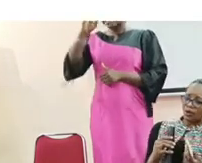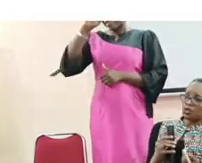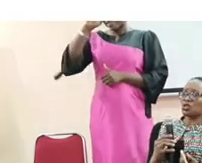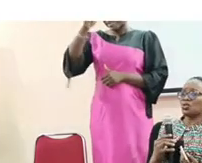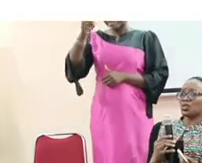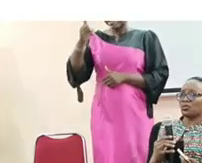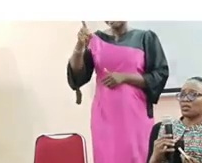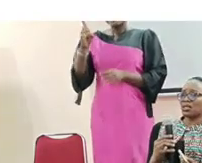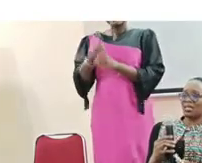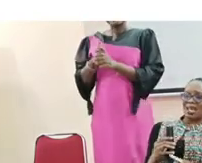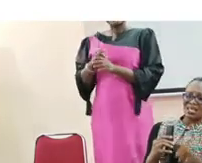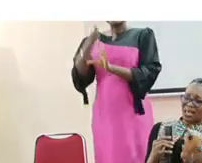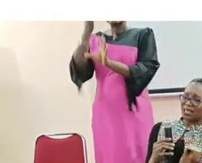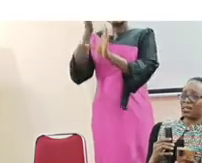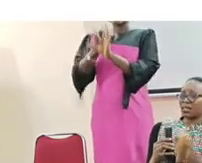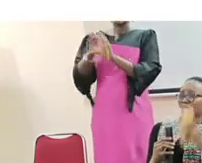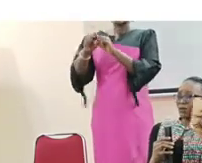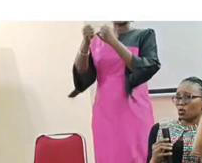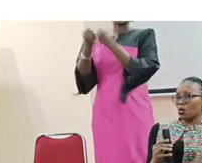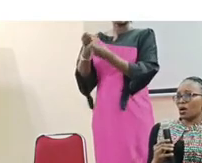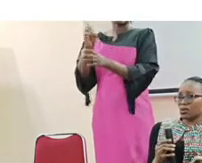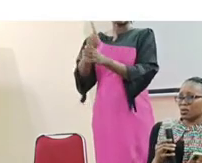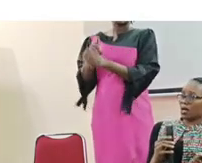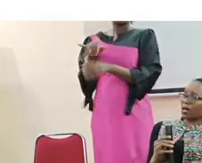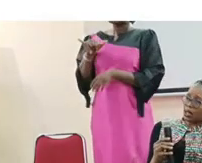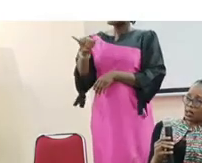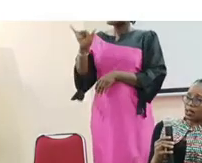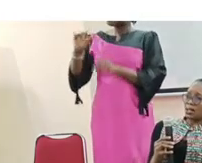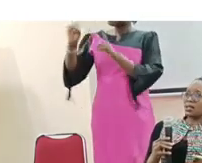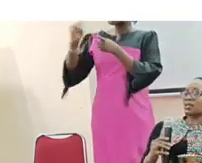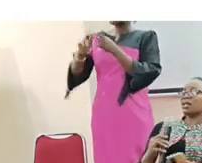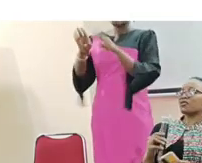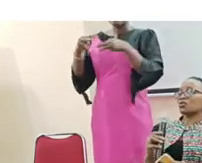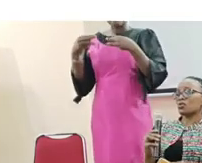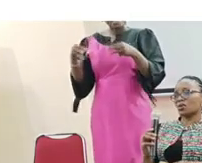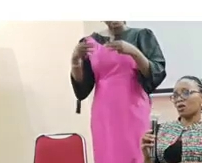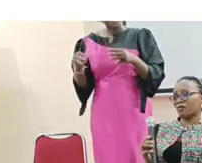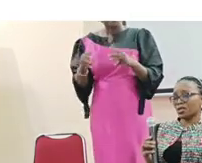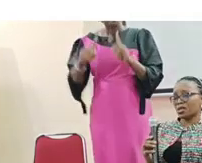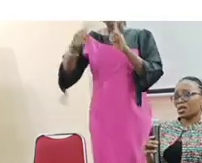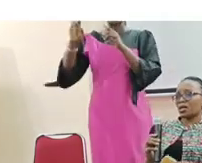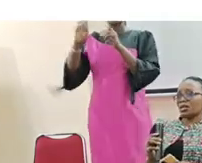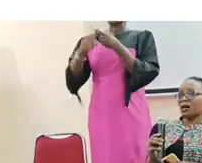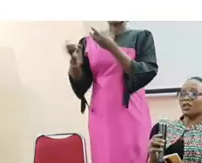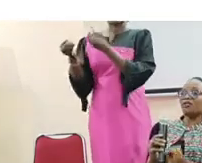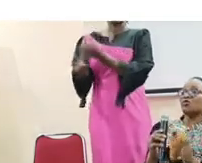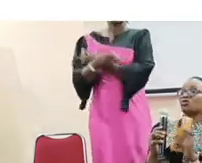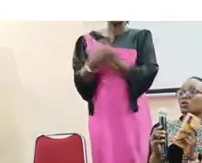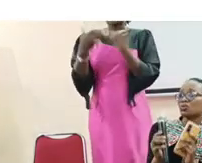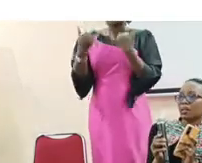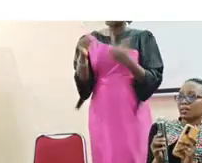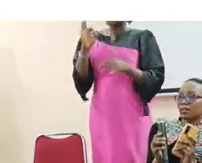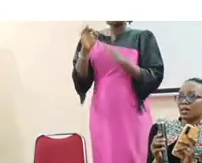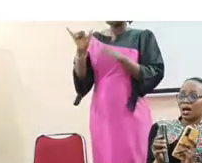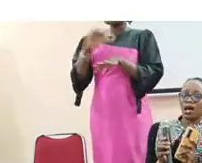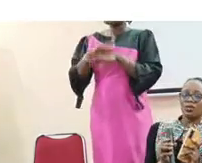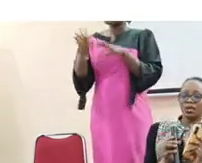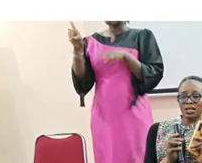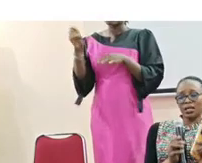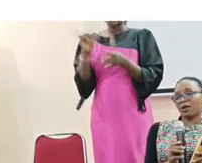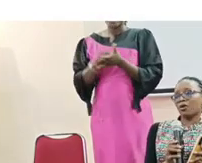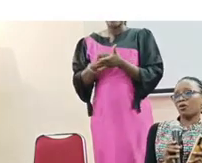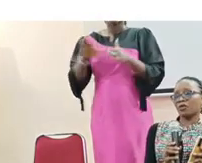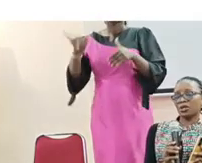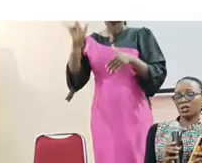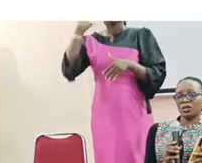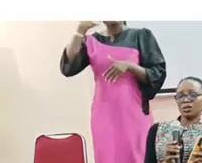with psychosocial disabilities, yet they still have to go out to the market, they still have to go to the office. Now, if they do not do that, how would